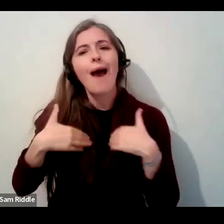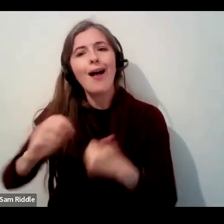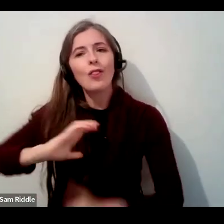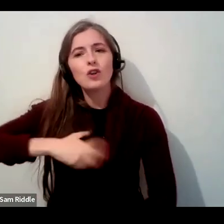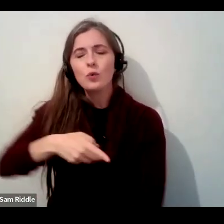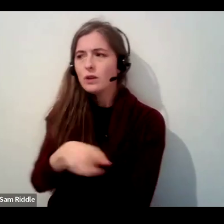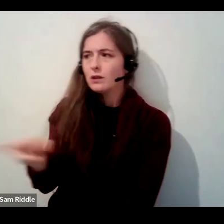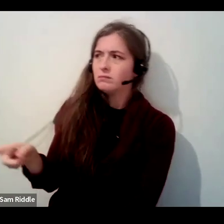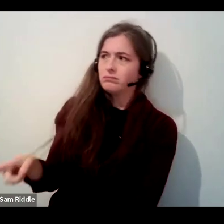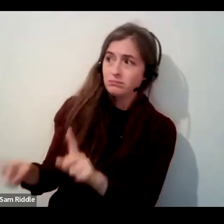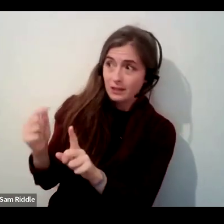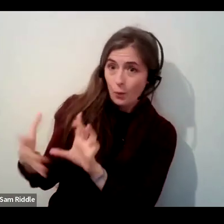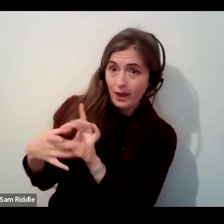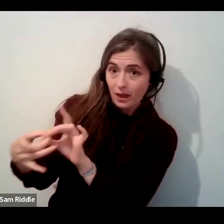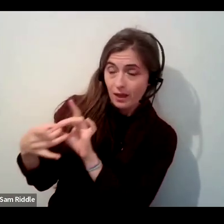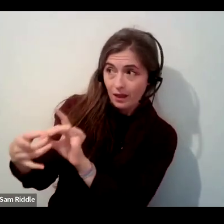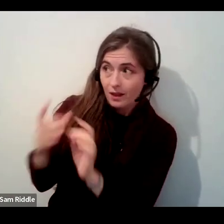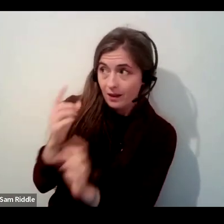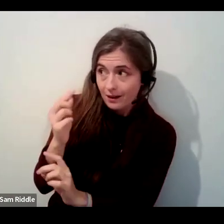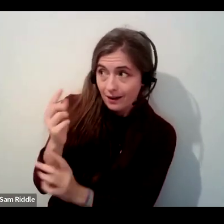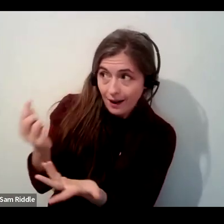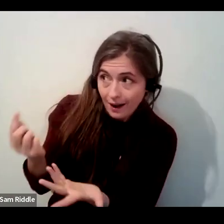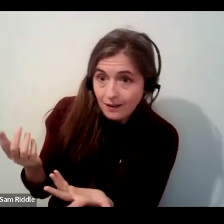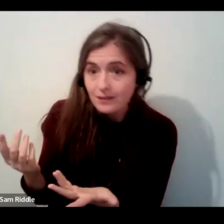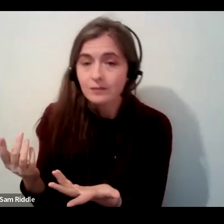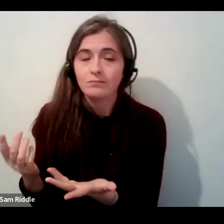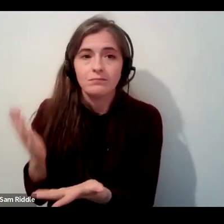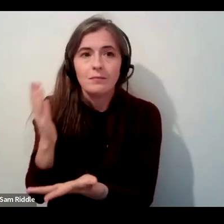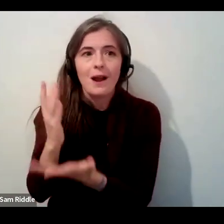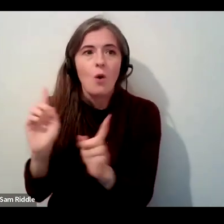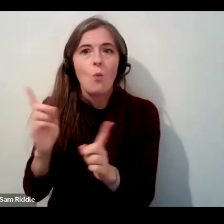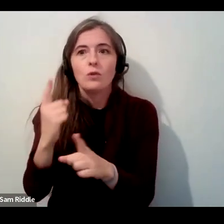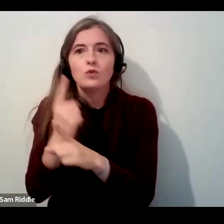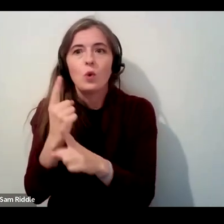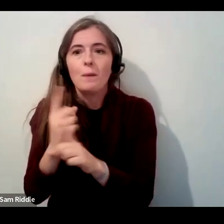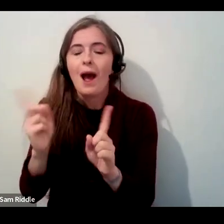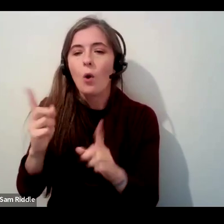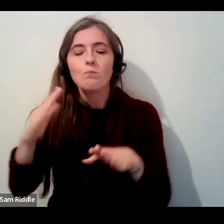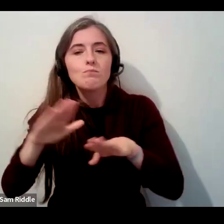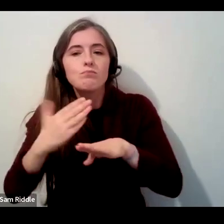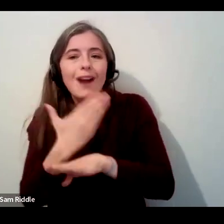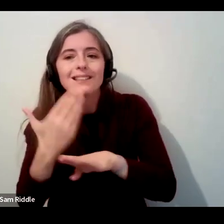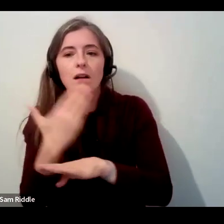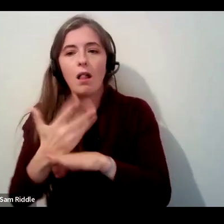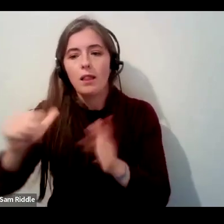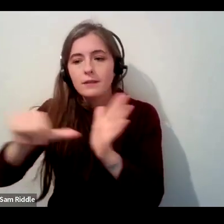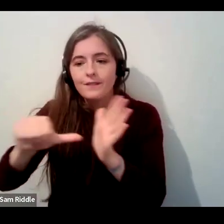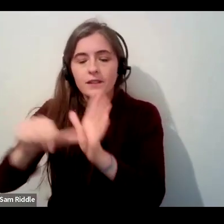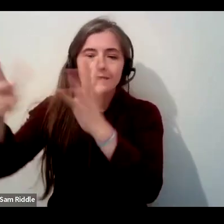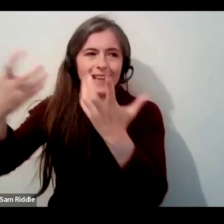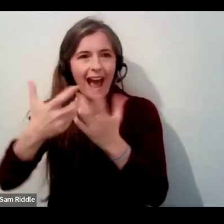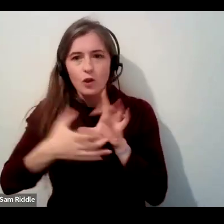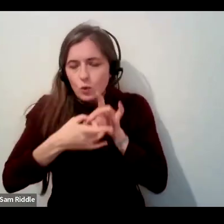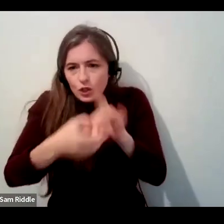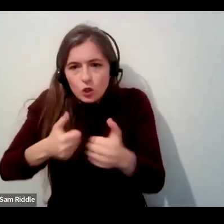there are alliances we can make there with people who can talk about actually what the practical difficulties would be in terms of supporting